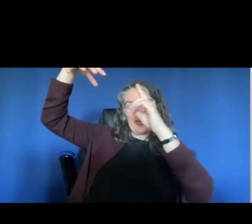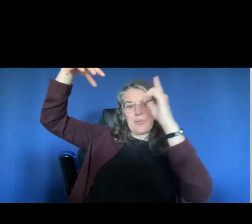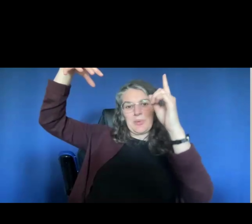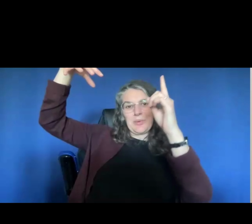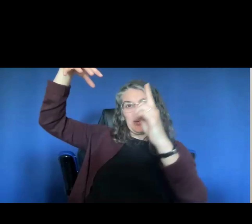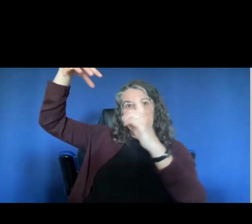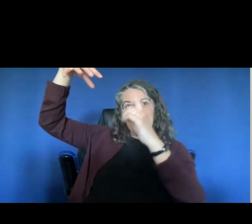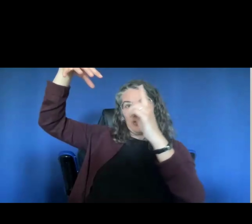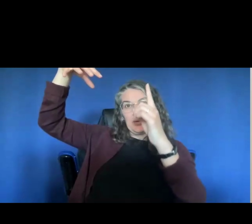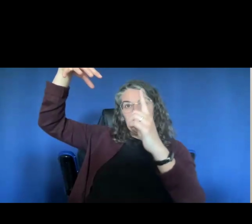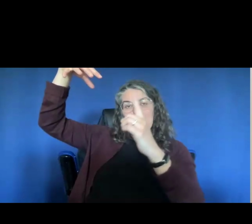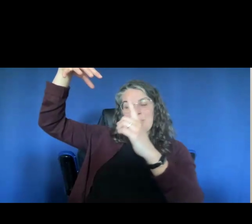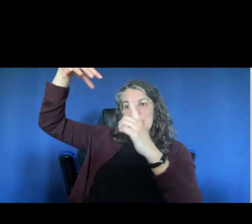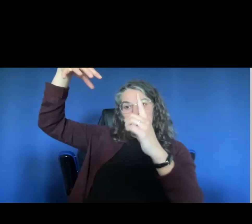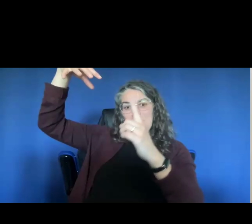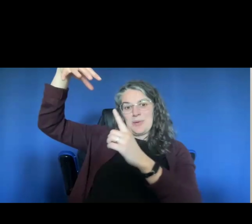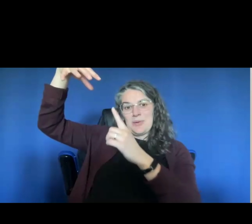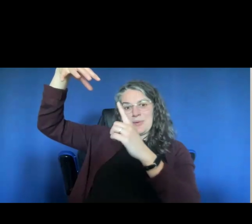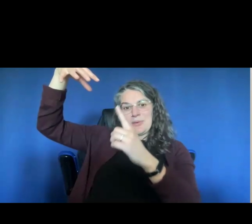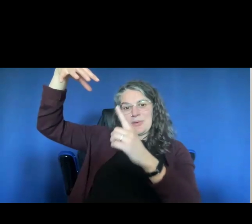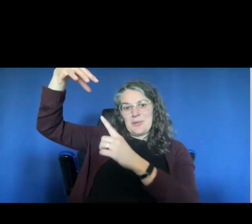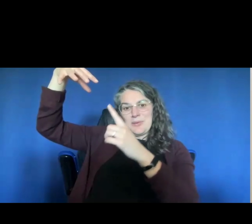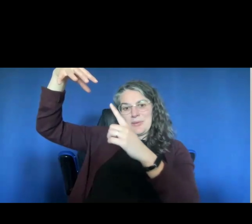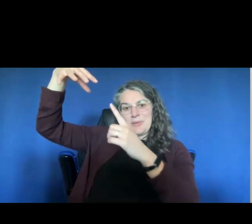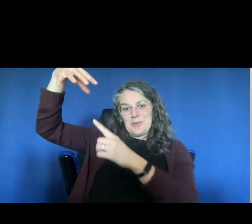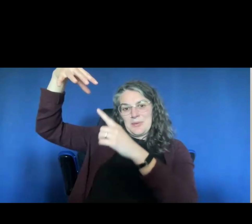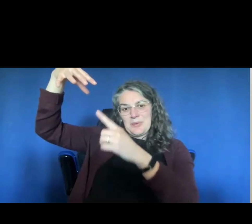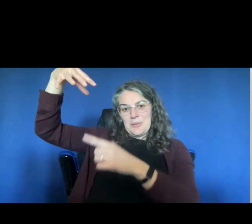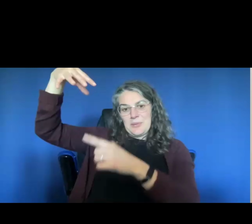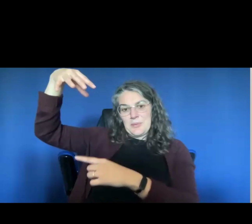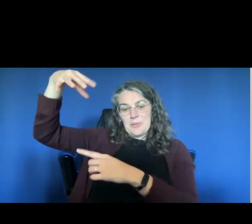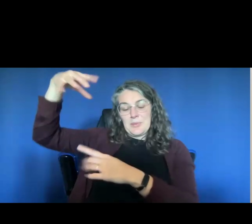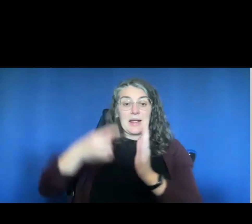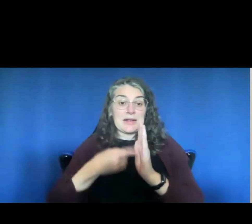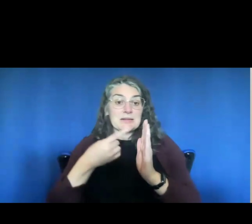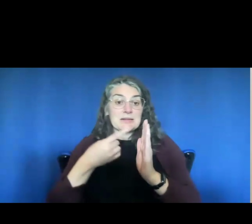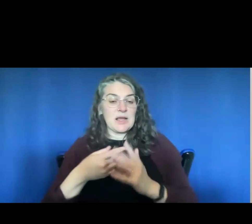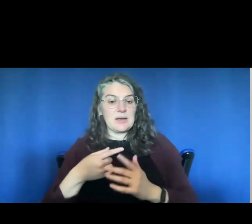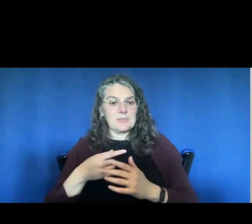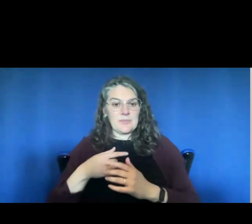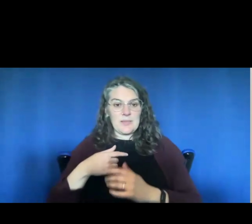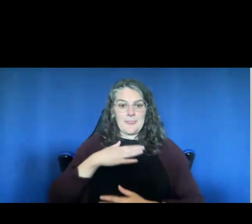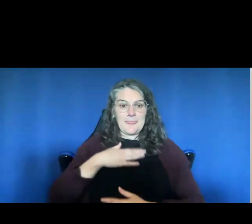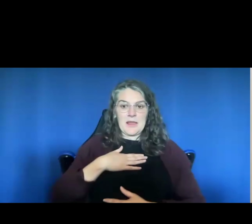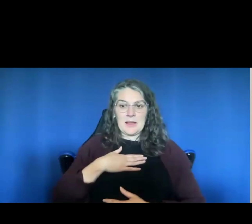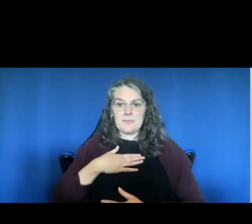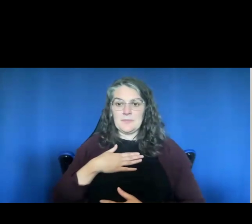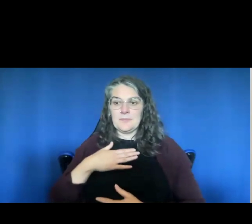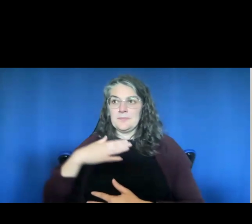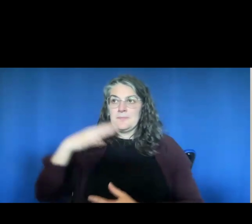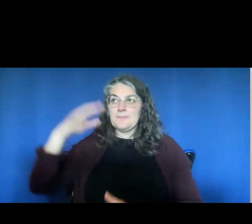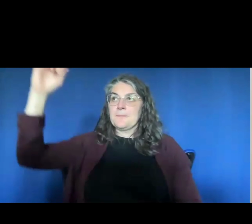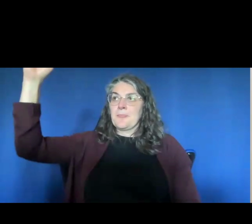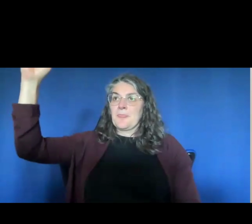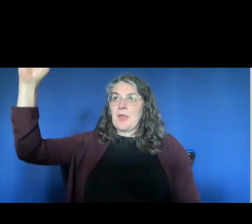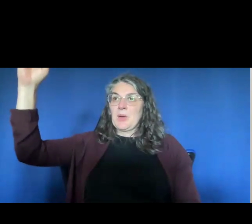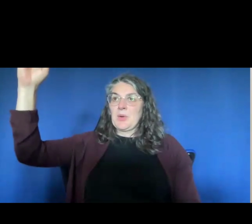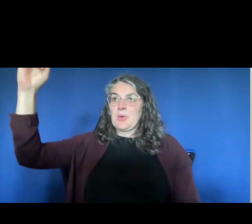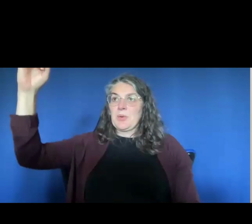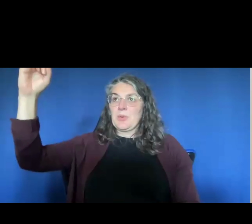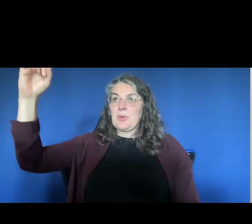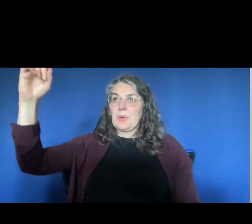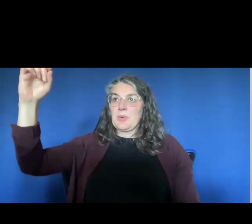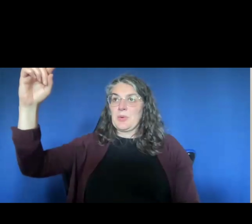of range of the light. Sometimes I timed my breath to the snow, imagining an exhale would send a flake or two in a